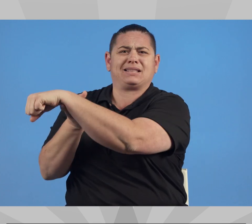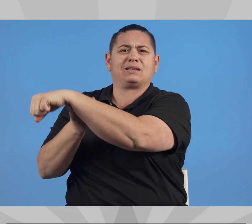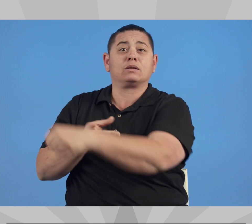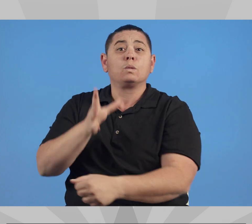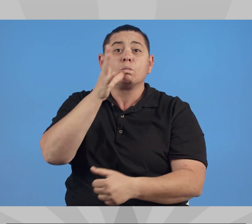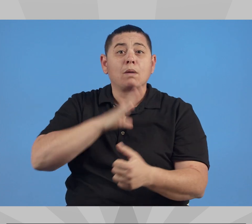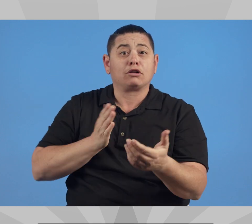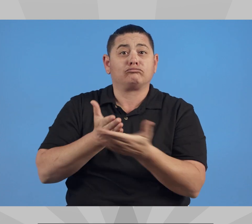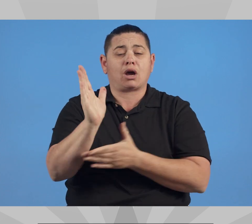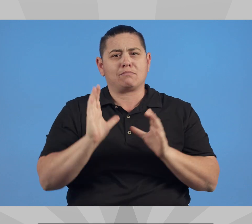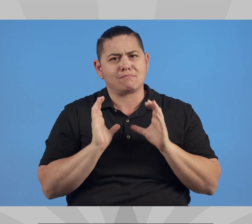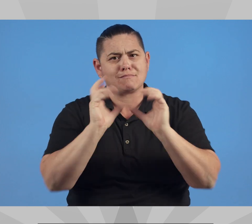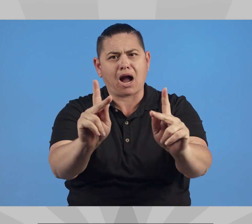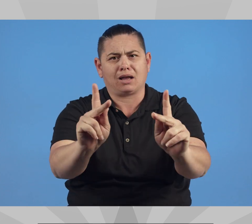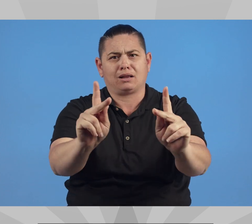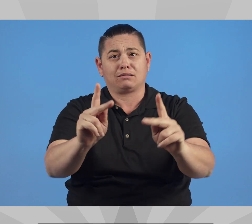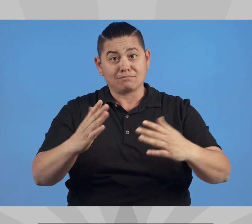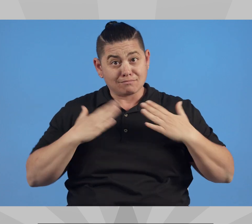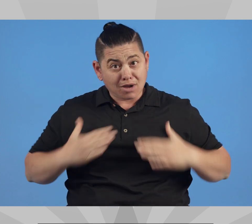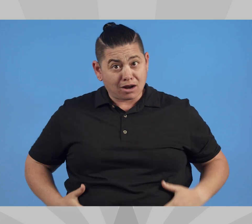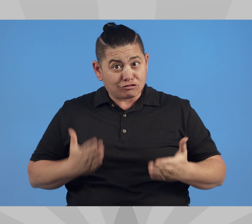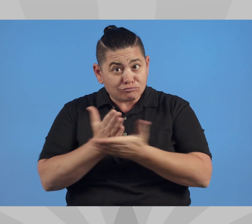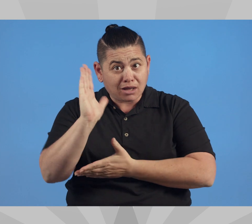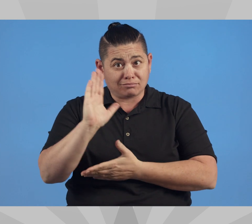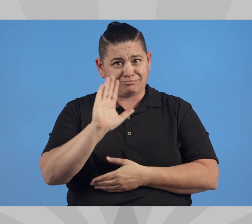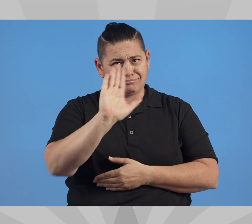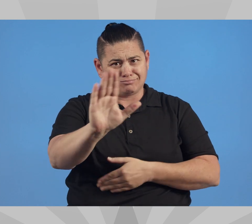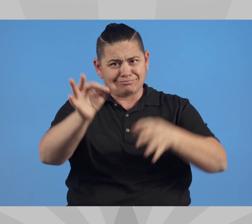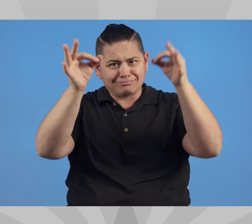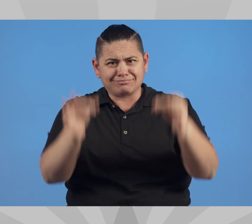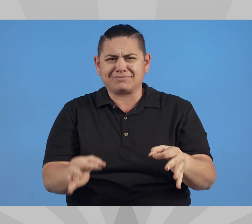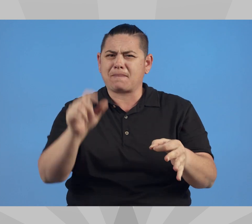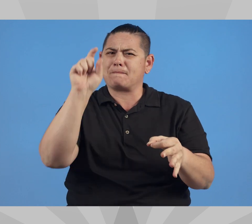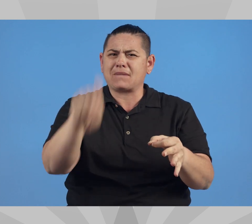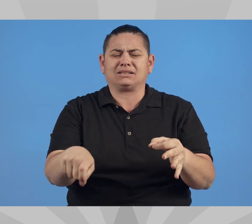in November and restore the right of choice.